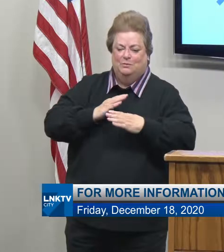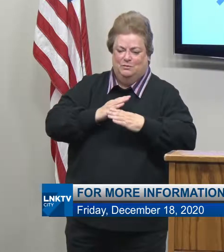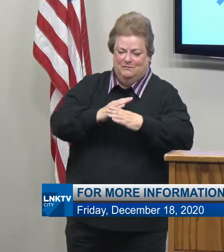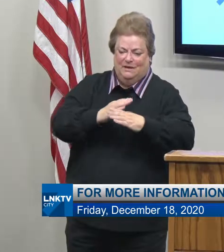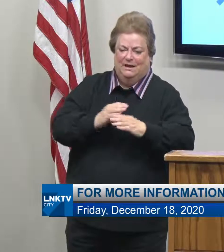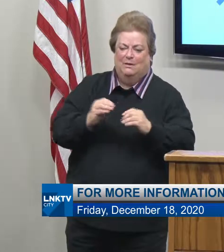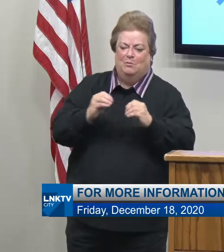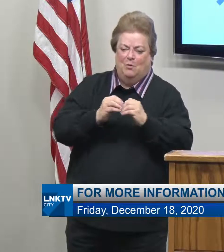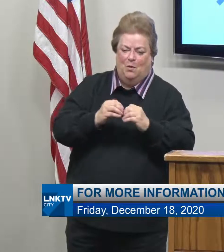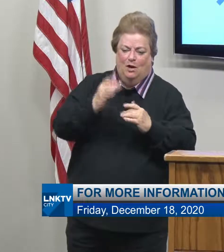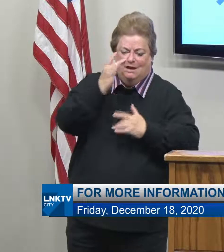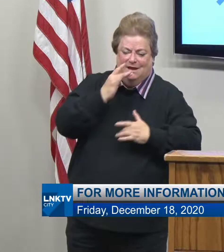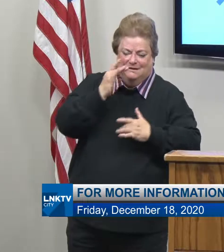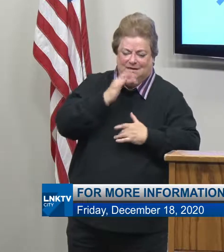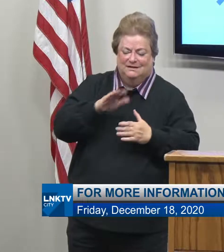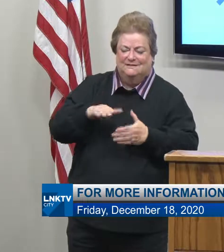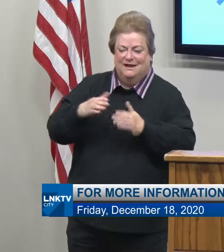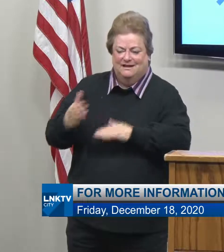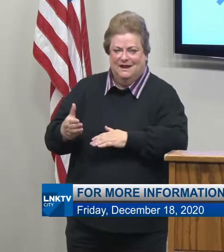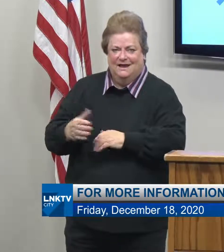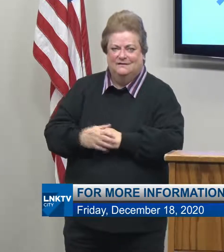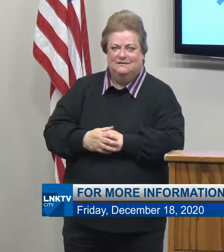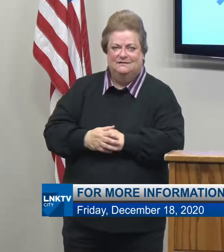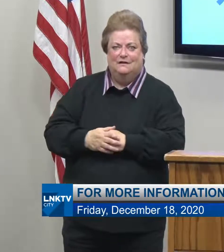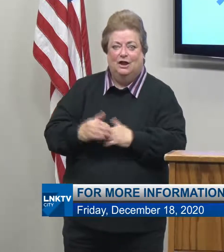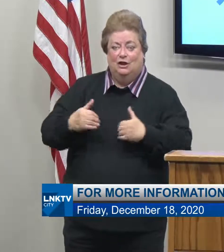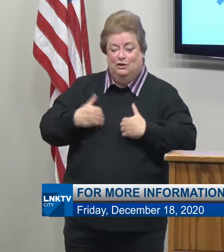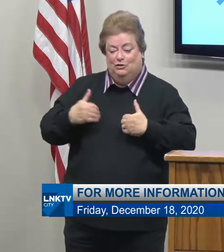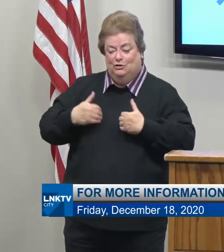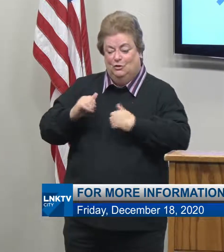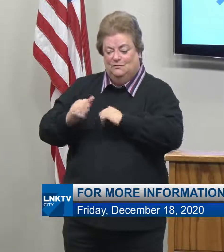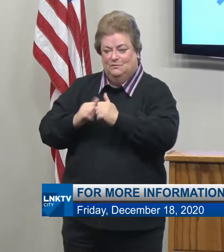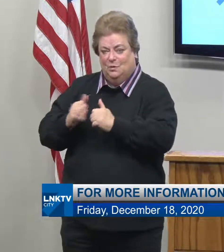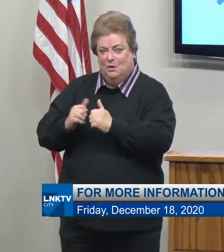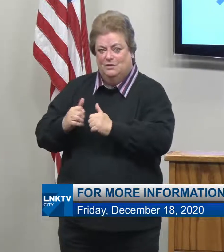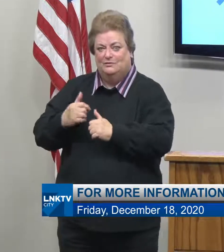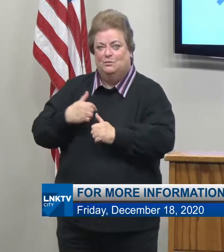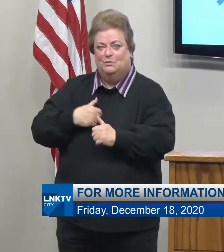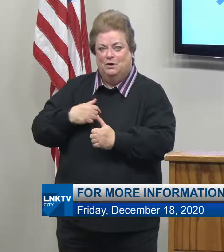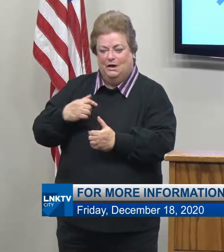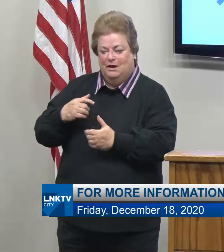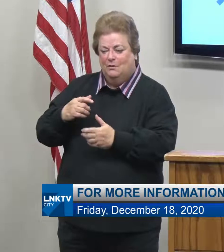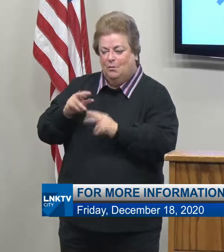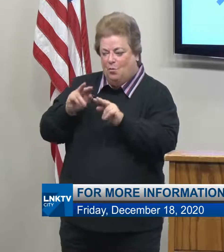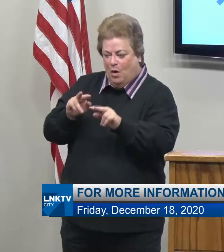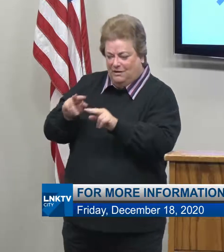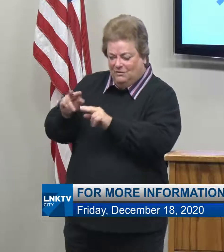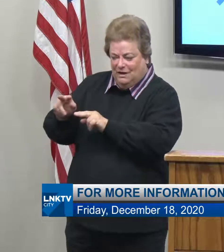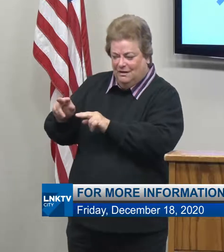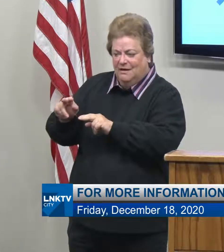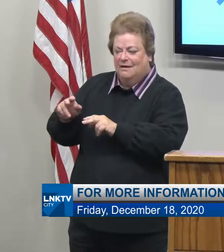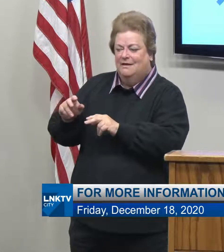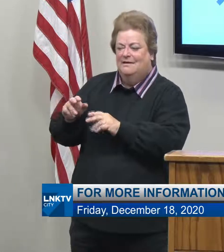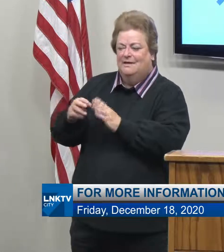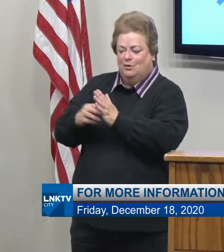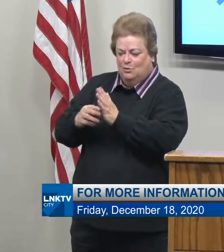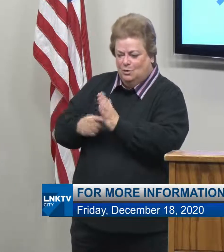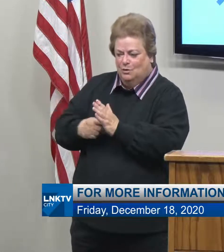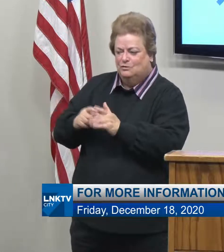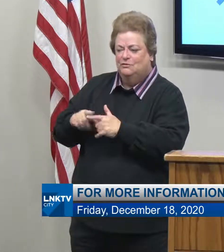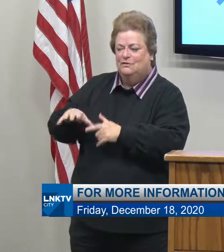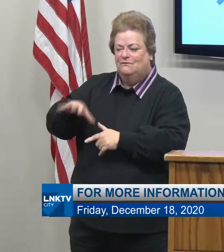community. As we did with youth sports, we have continued to review protocols and work with the businesses to find